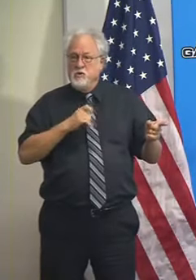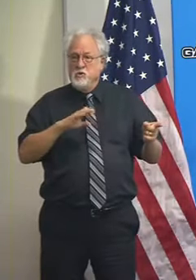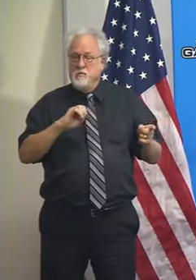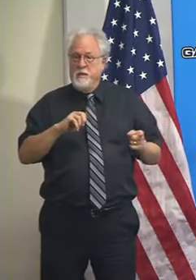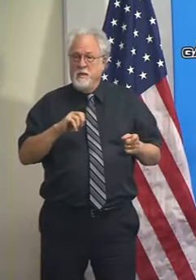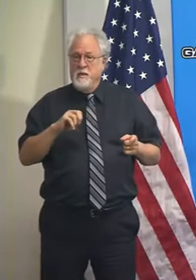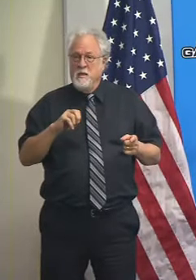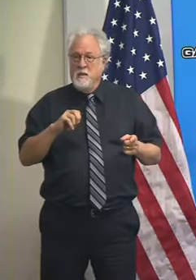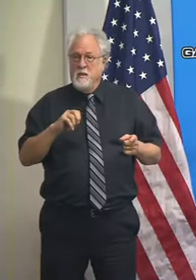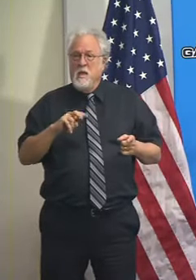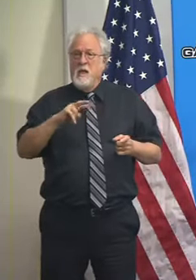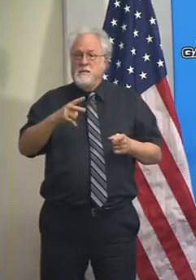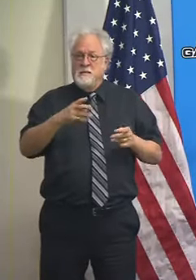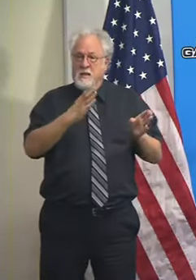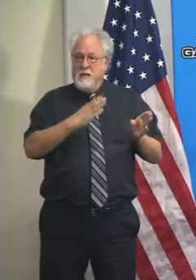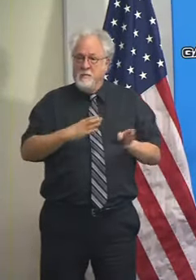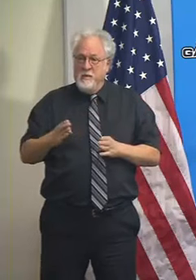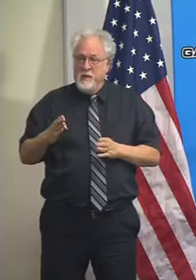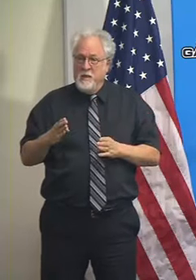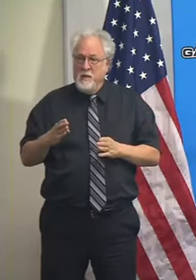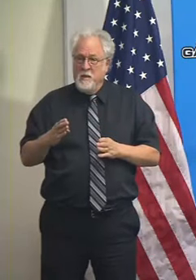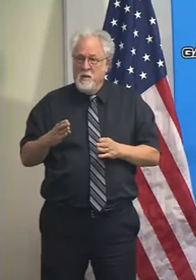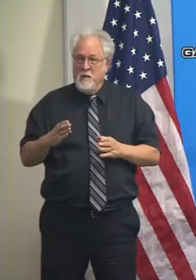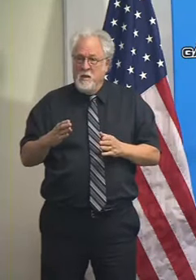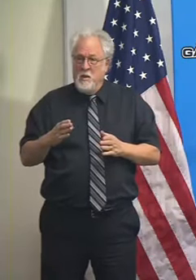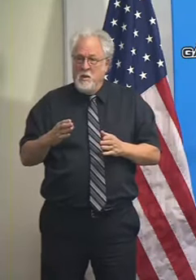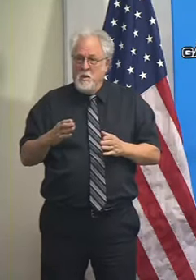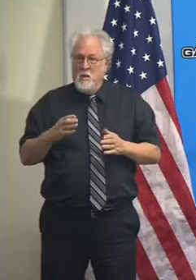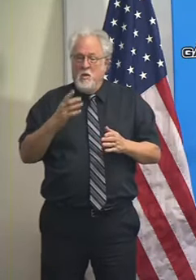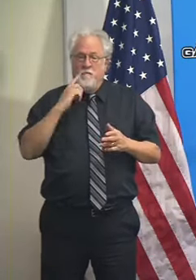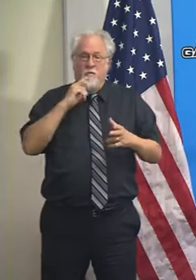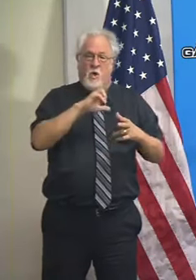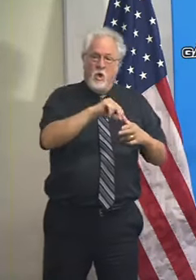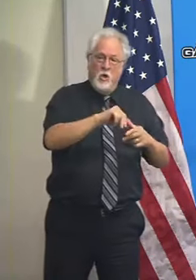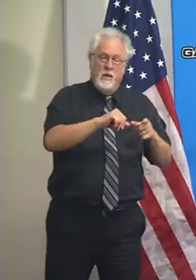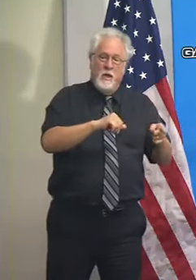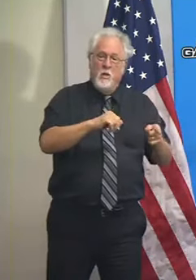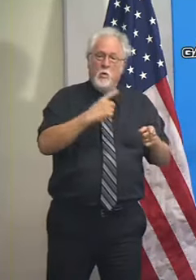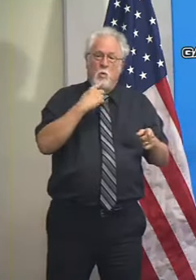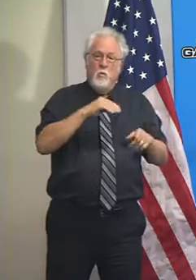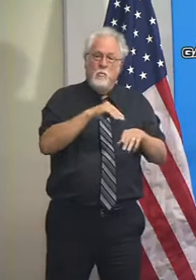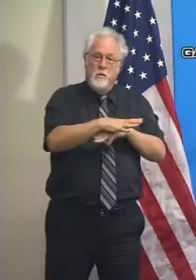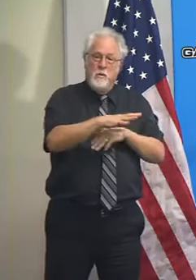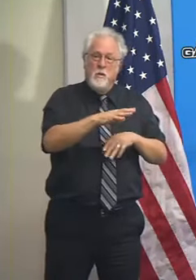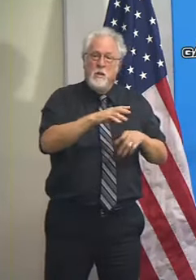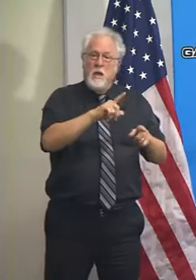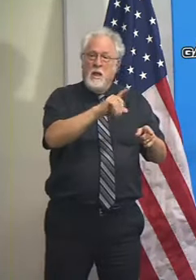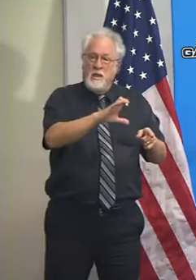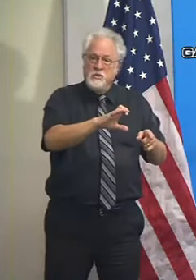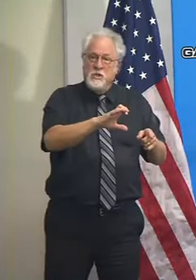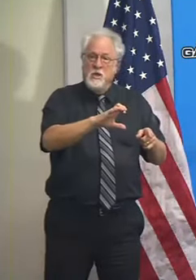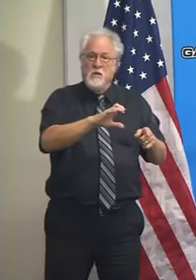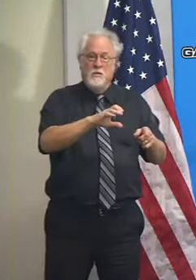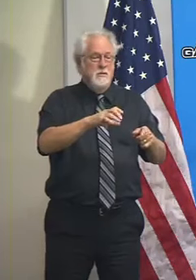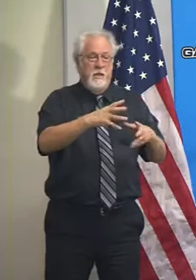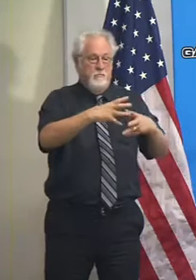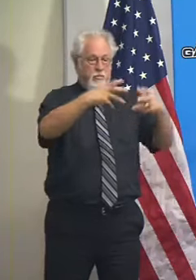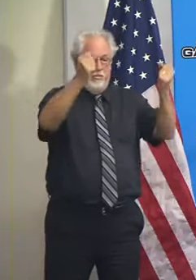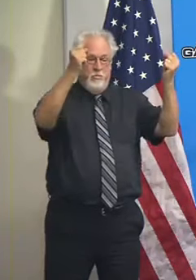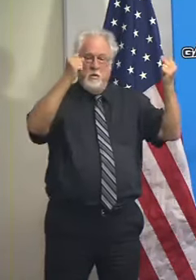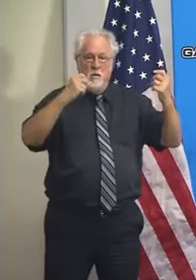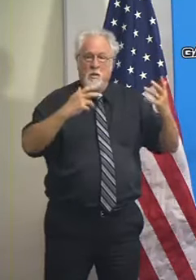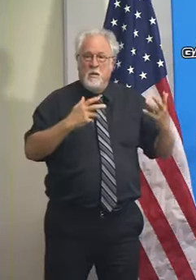second plan, for the hurricane, for those impacted Lake Charles, basically depopulated other than